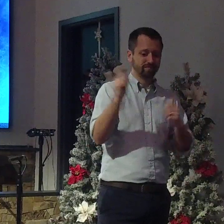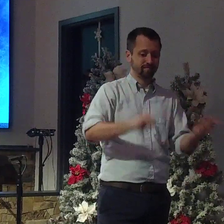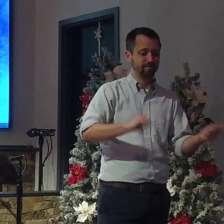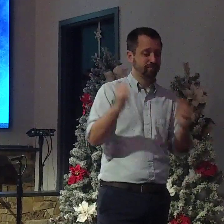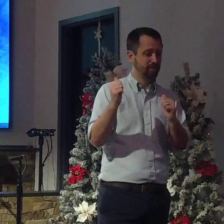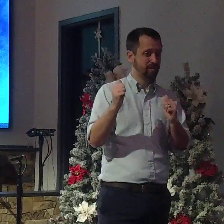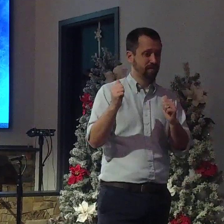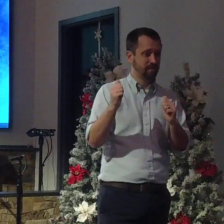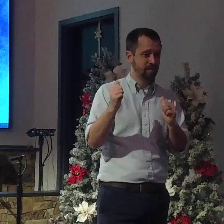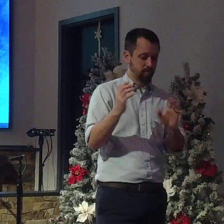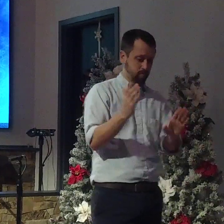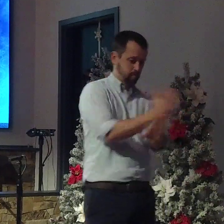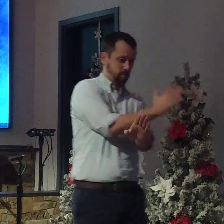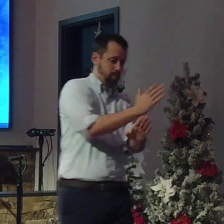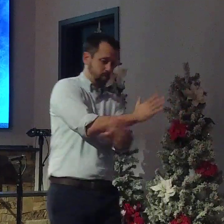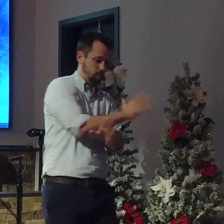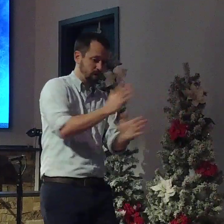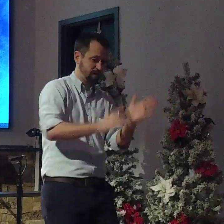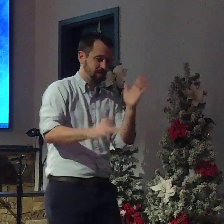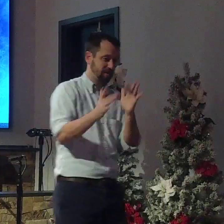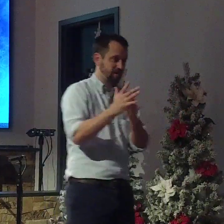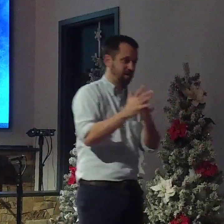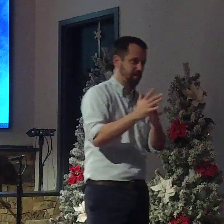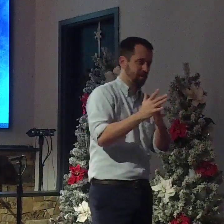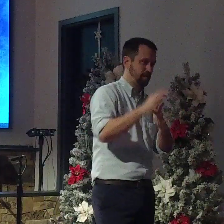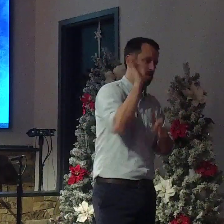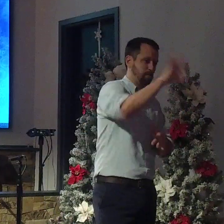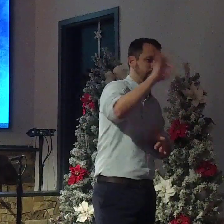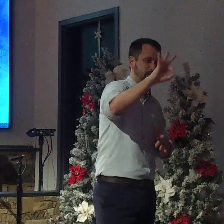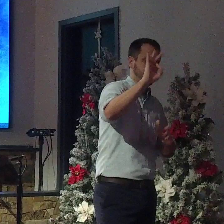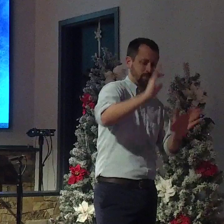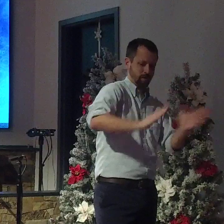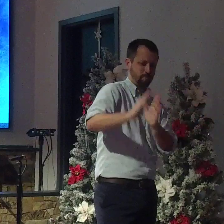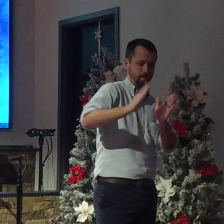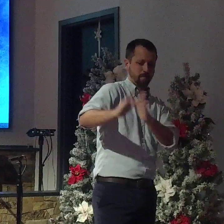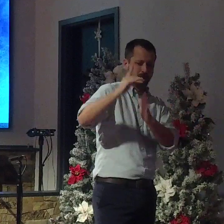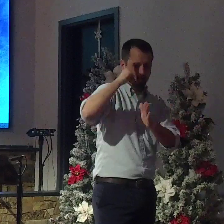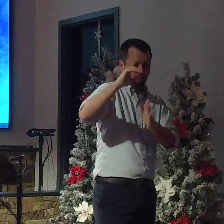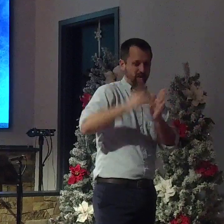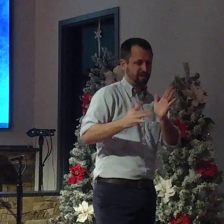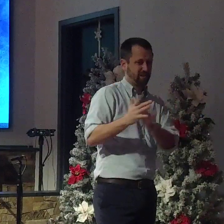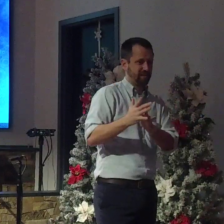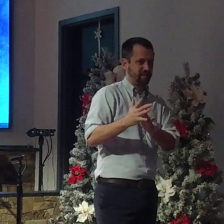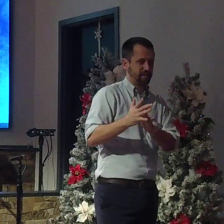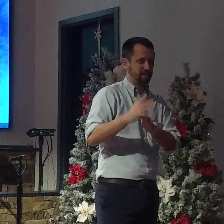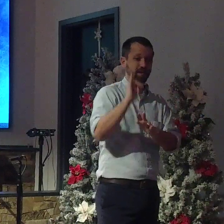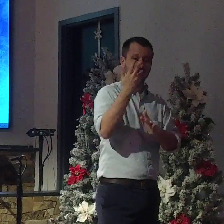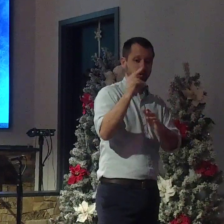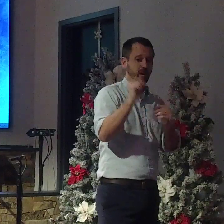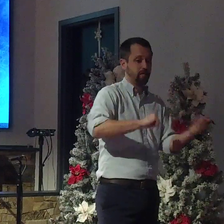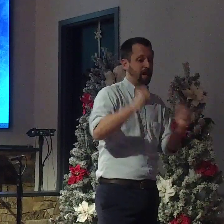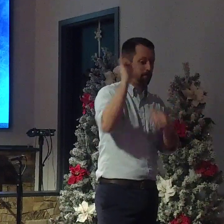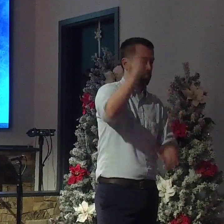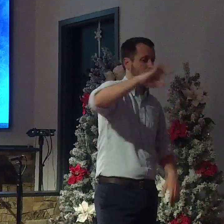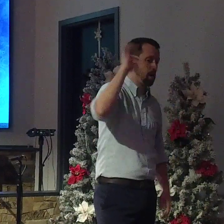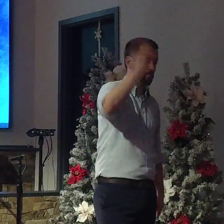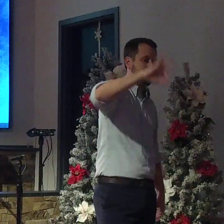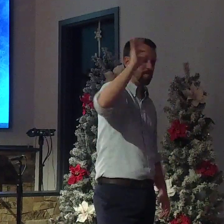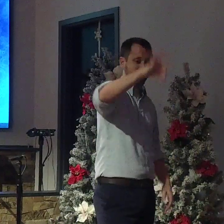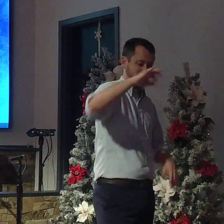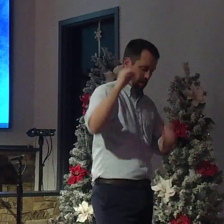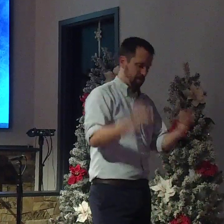those Ten Commandments and they could see, just like we can see, where we fall short. But those Ten Commandments, the law, offered